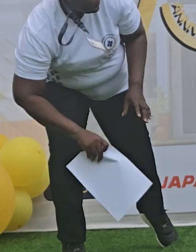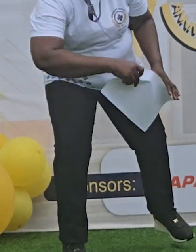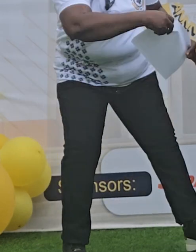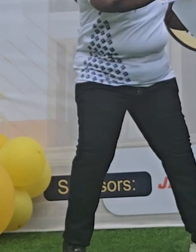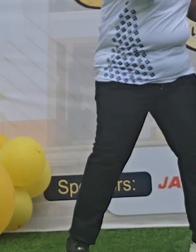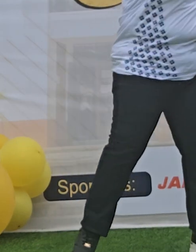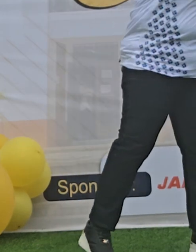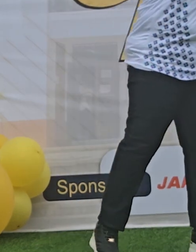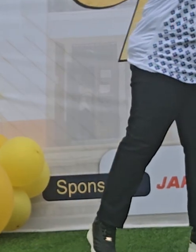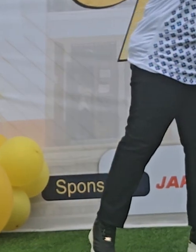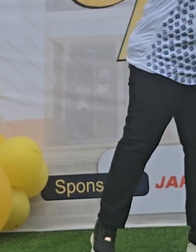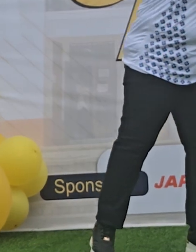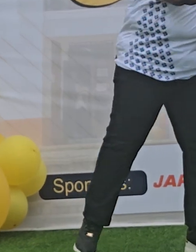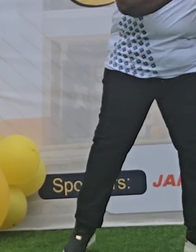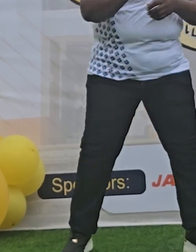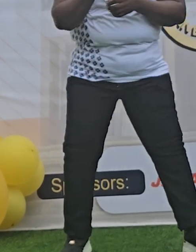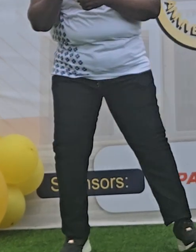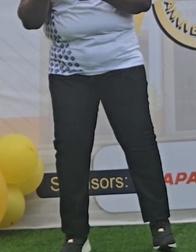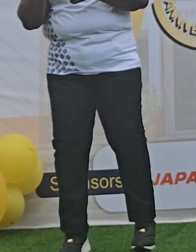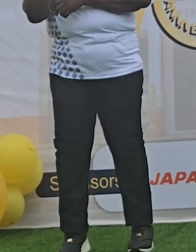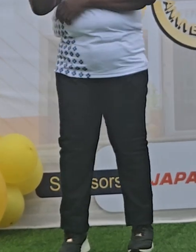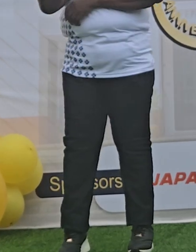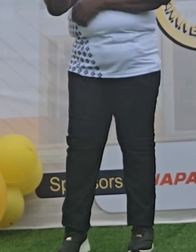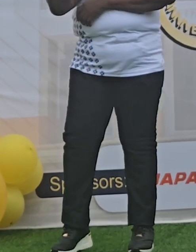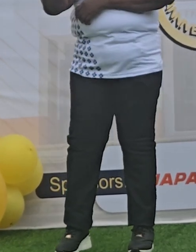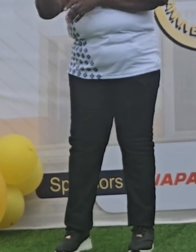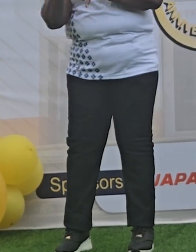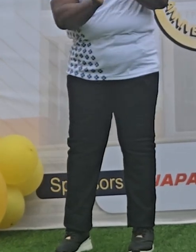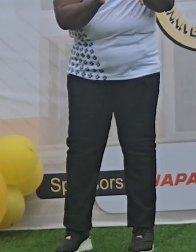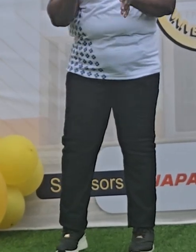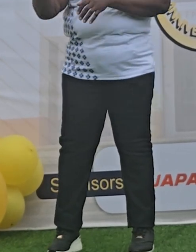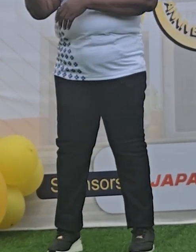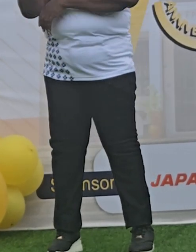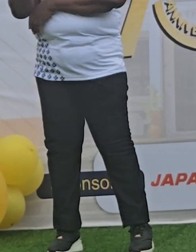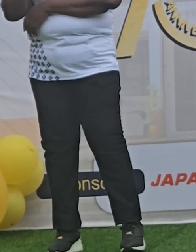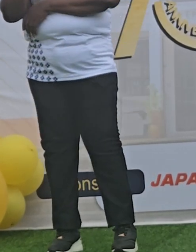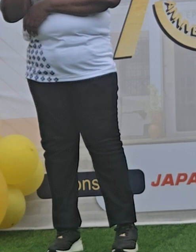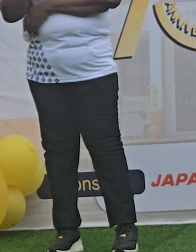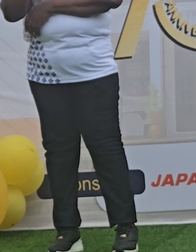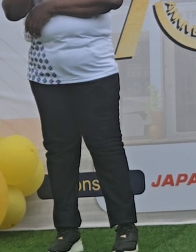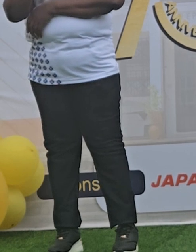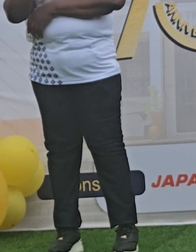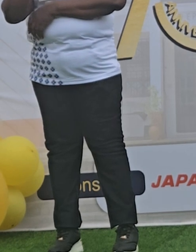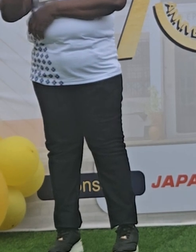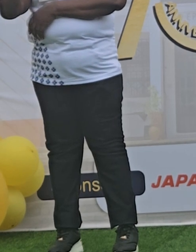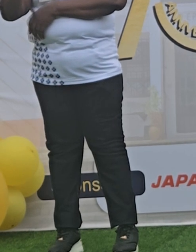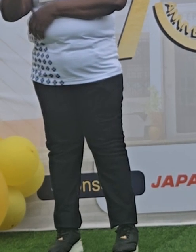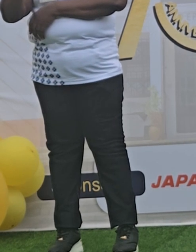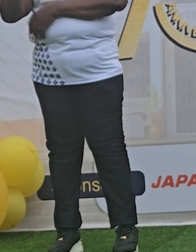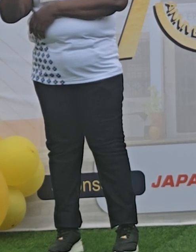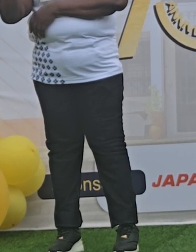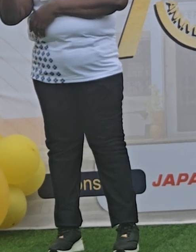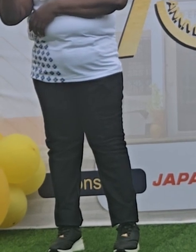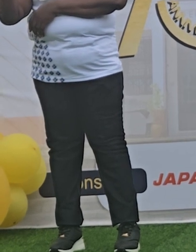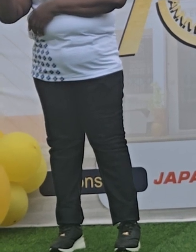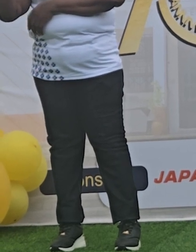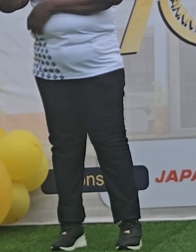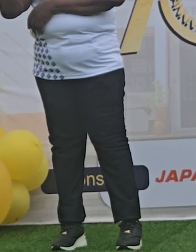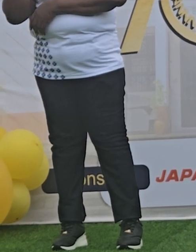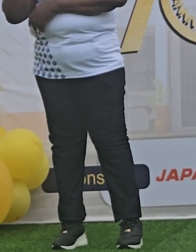Mr. David Tate, who unfortunately died whilst conducting us research